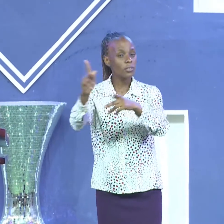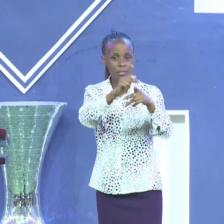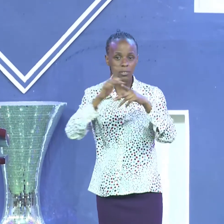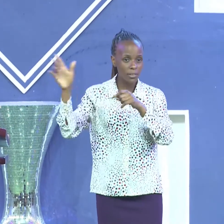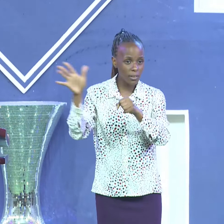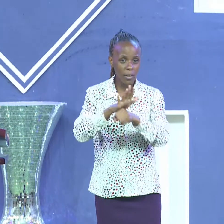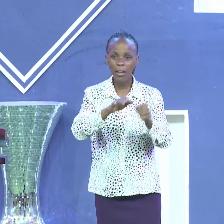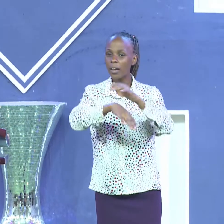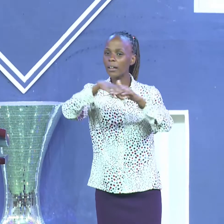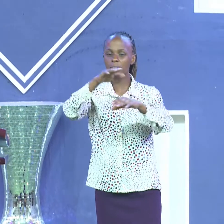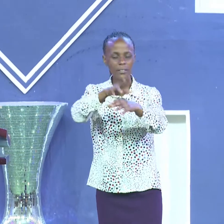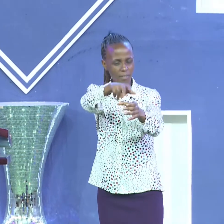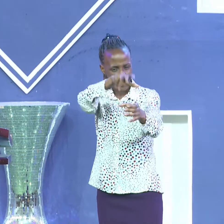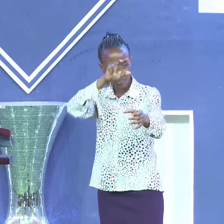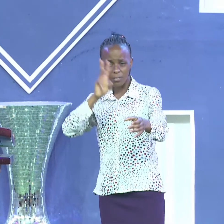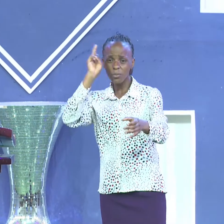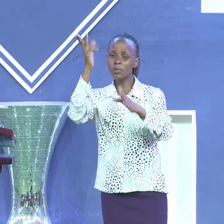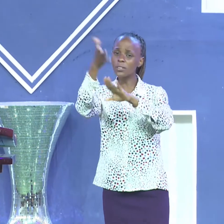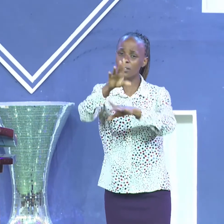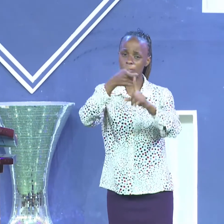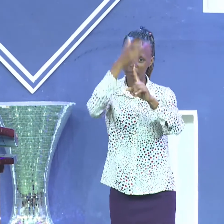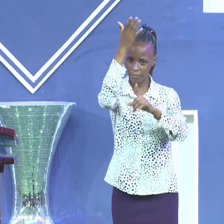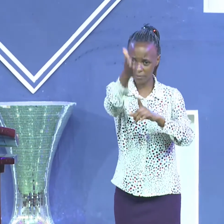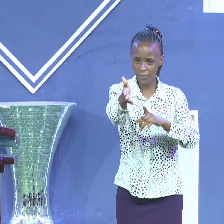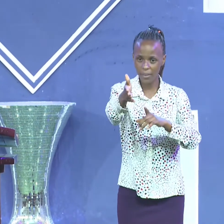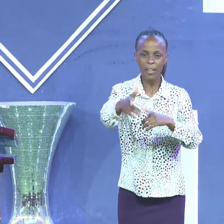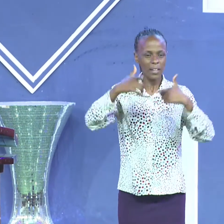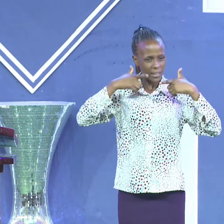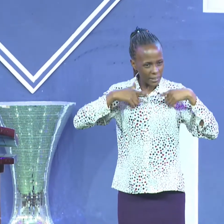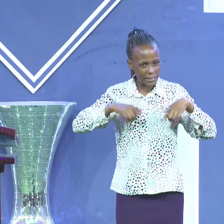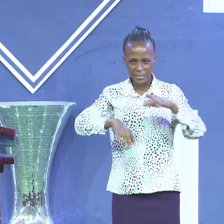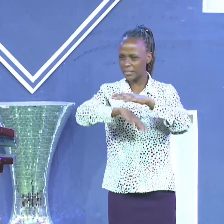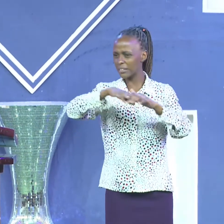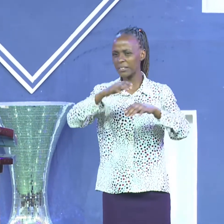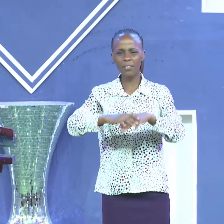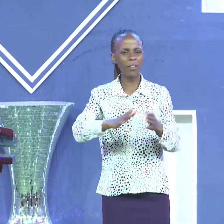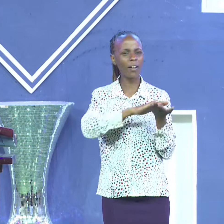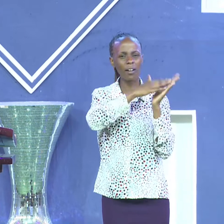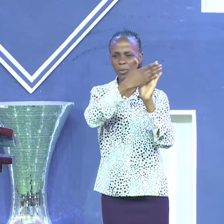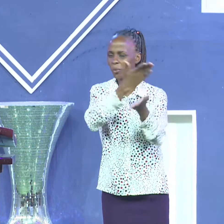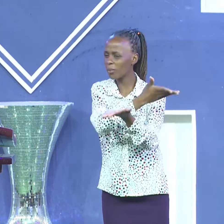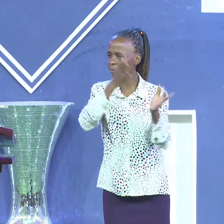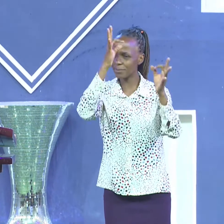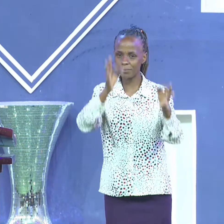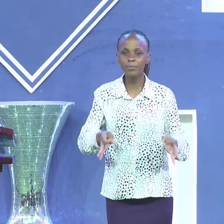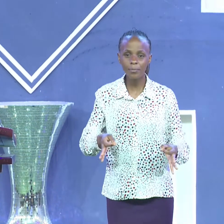If you're not careful, together with other prisons, we shall die right. And then we shall not leave a